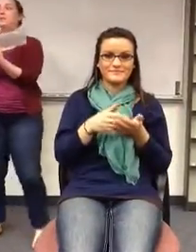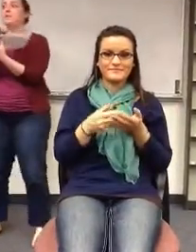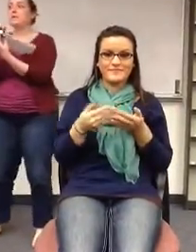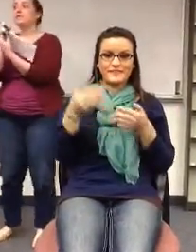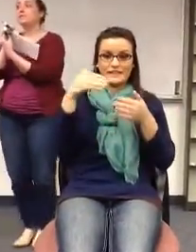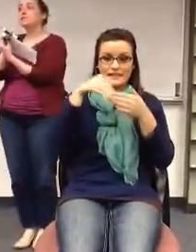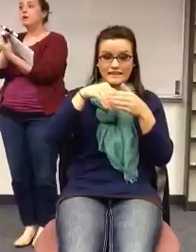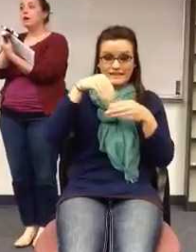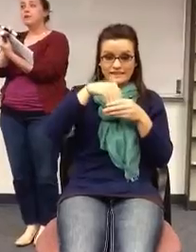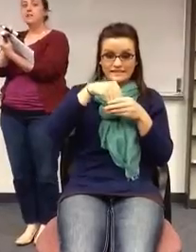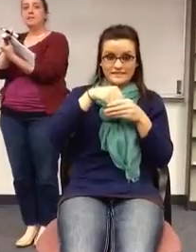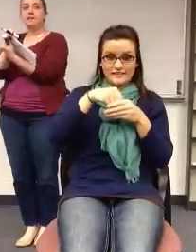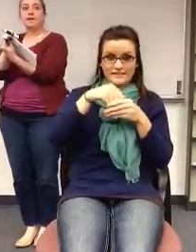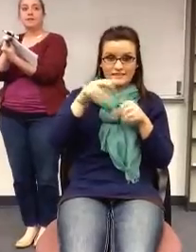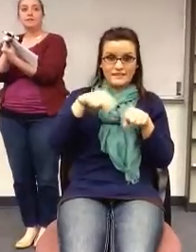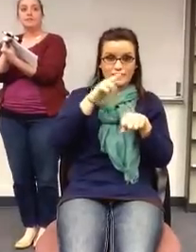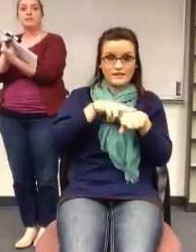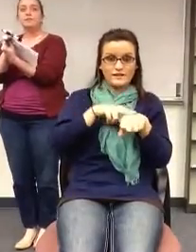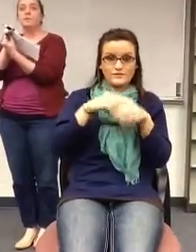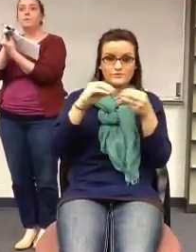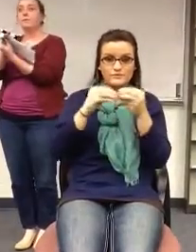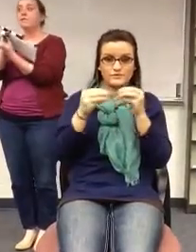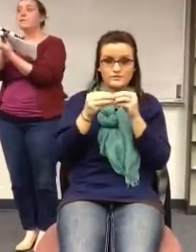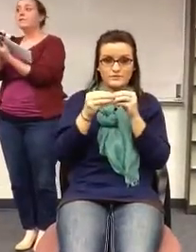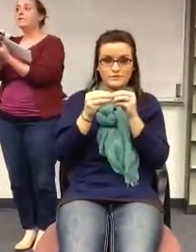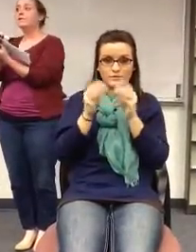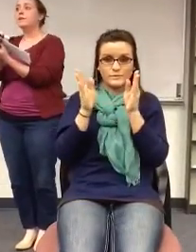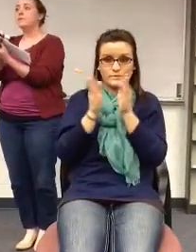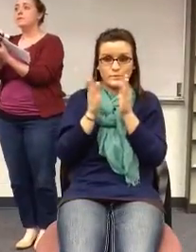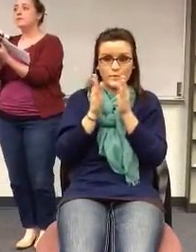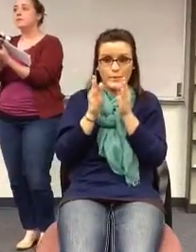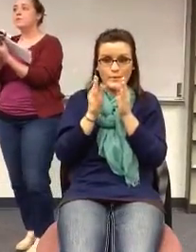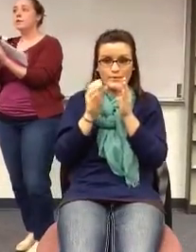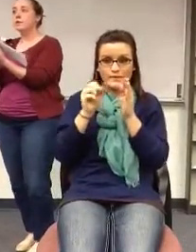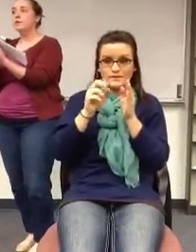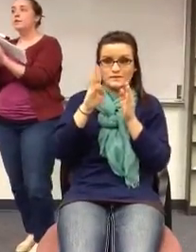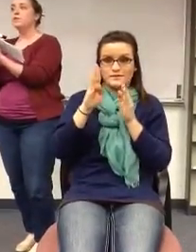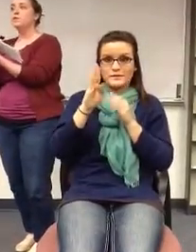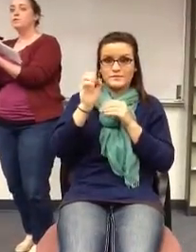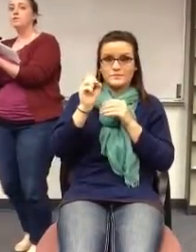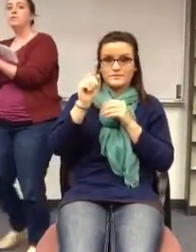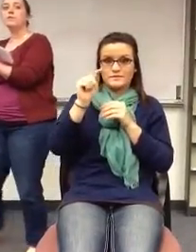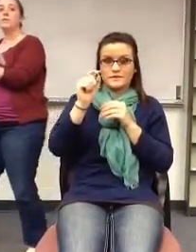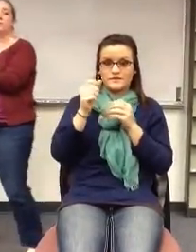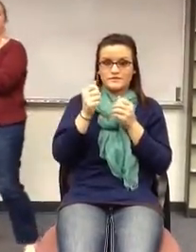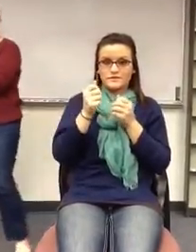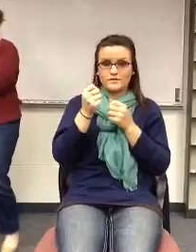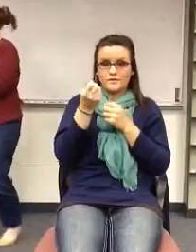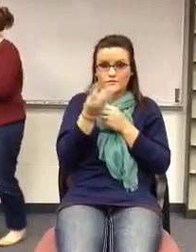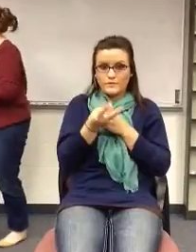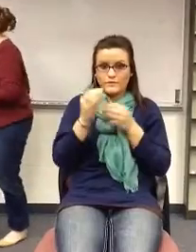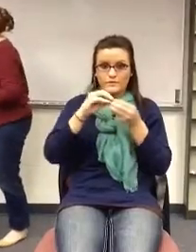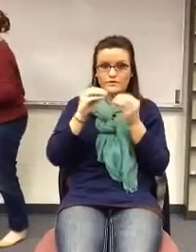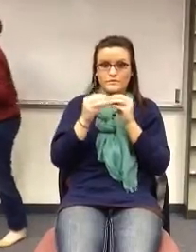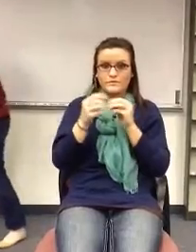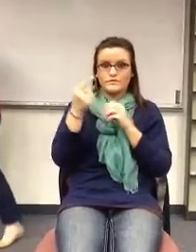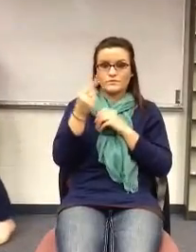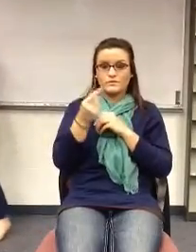number. That is the smallest subset with the fewest numbers. 1, 2, 3, 4. Okay.